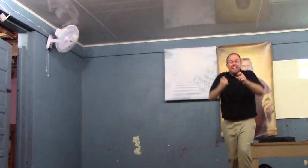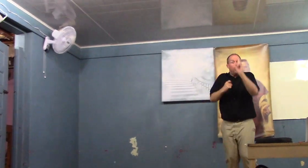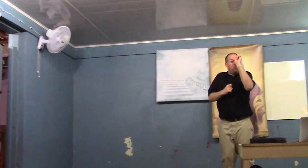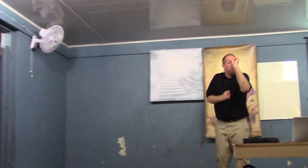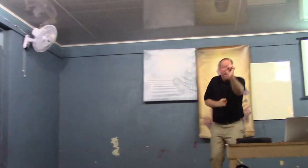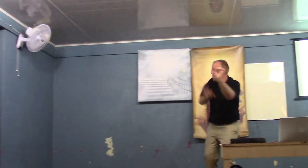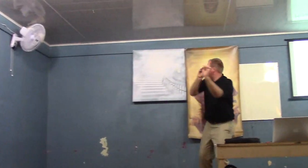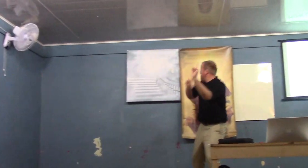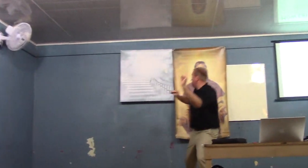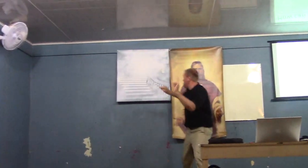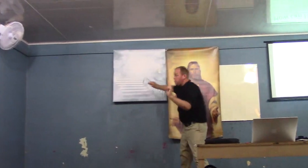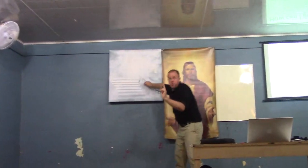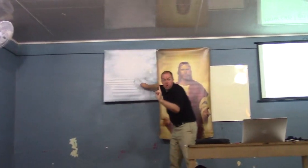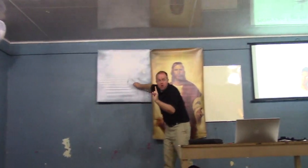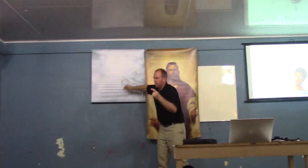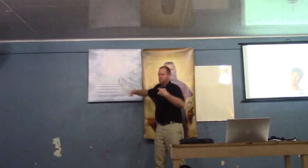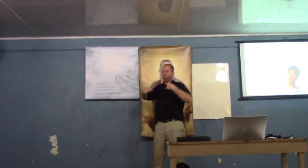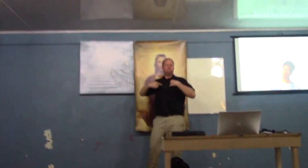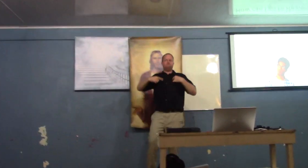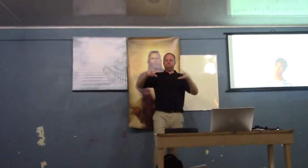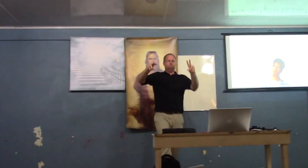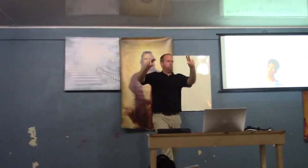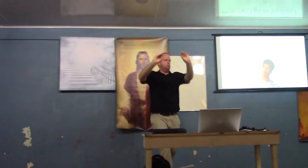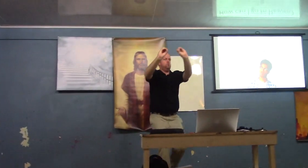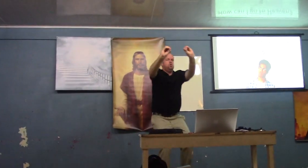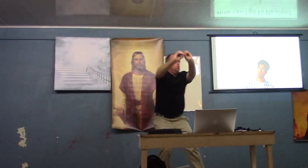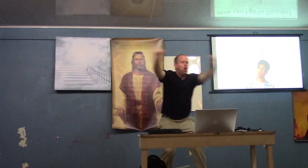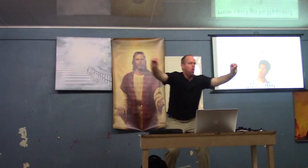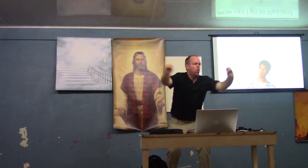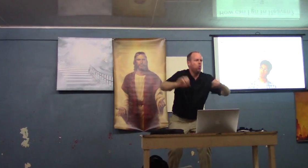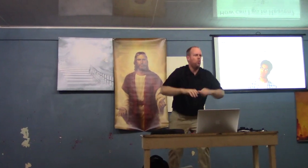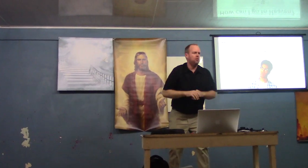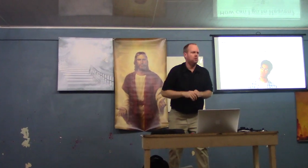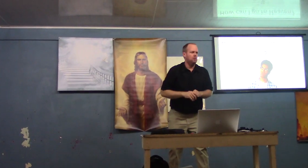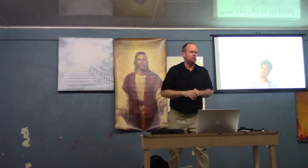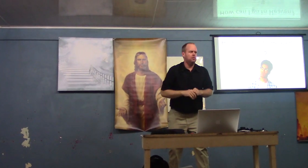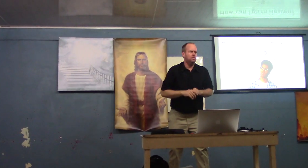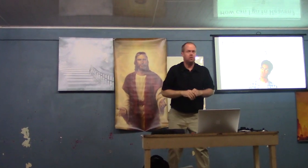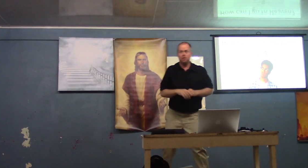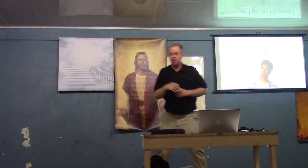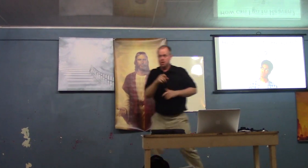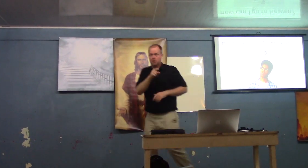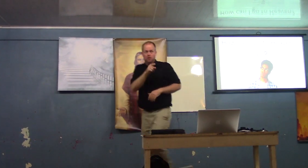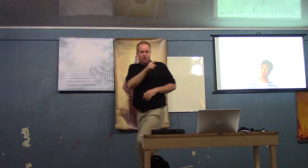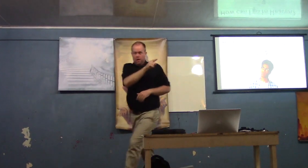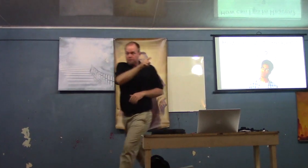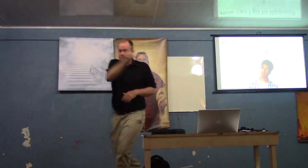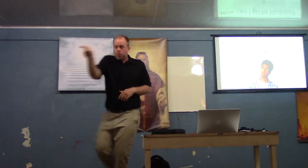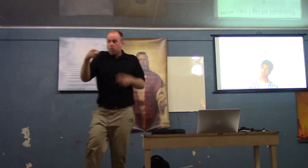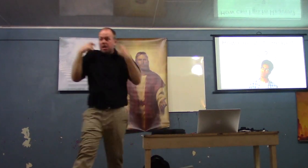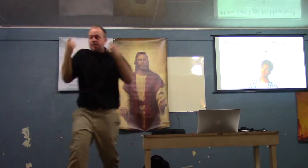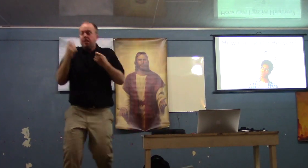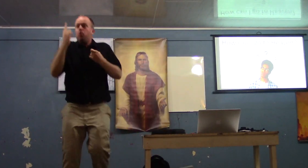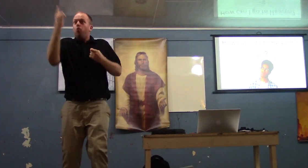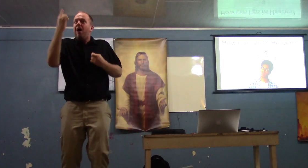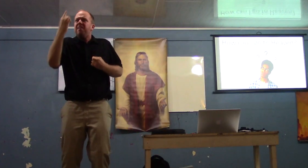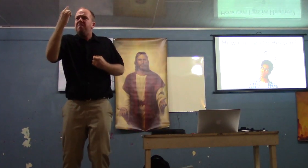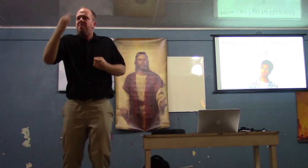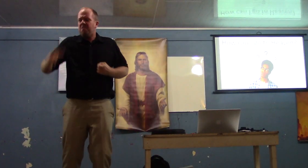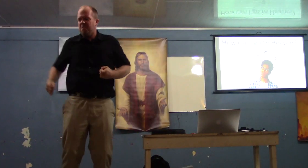So I can't choose for you, but one thing I can tell you, there is not going to be one single sin that is permitted